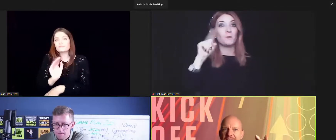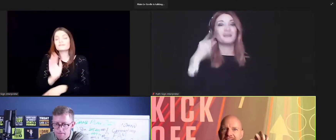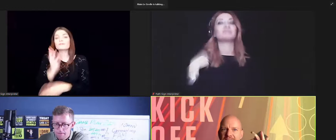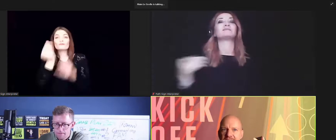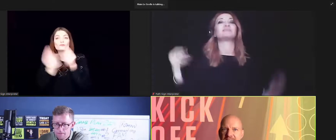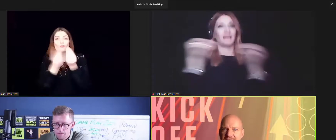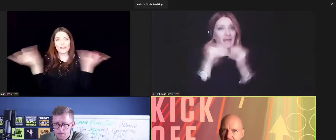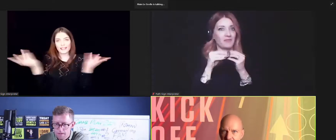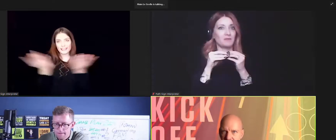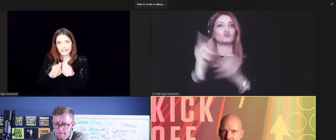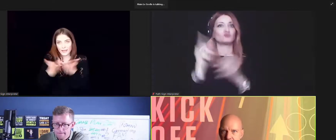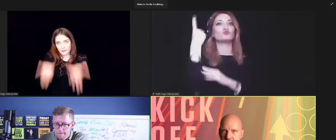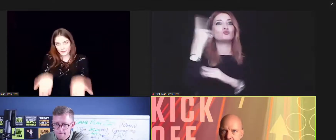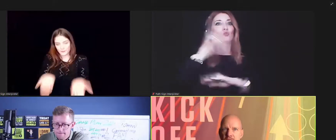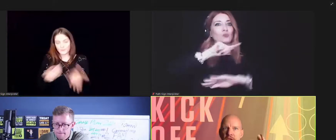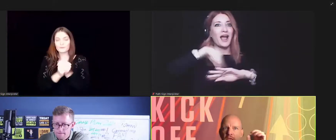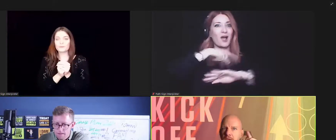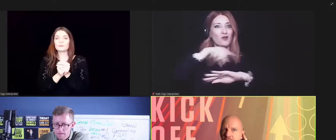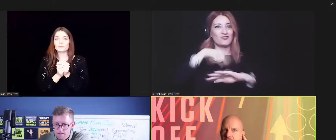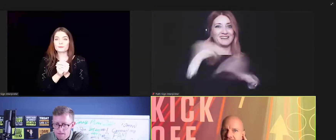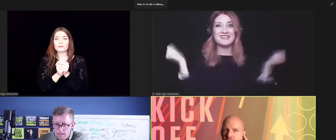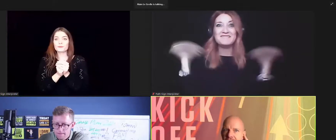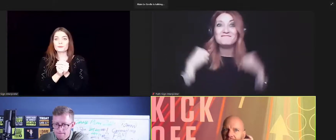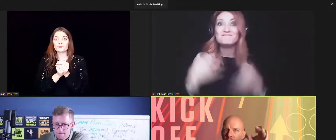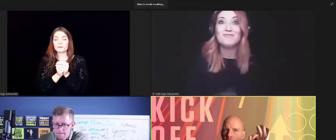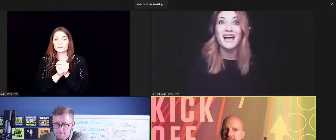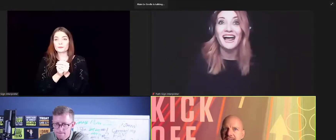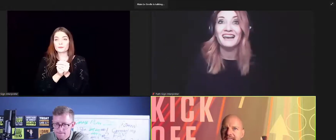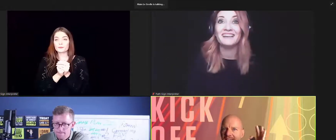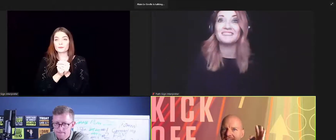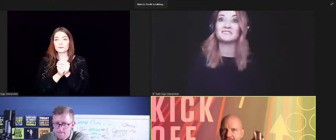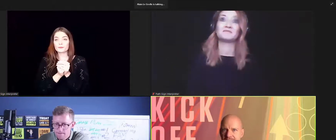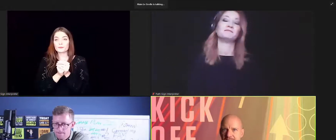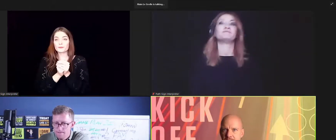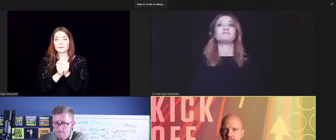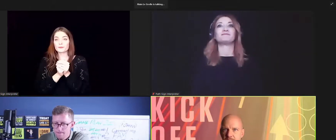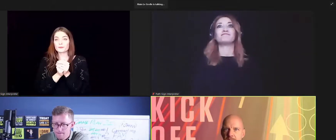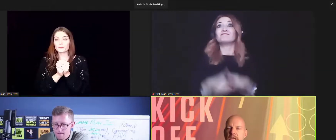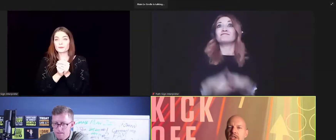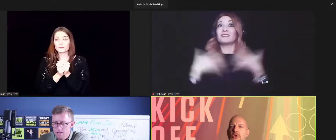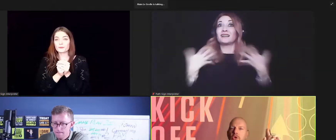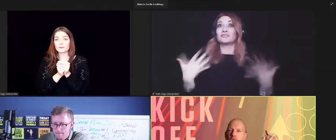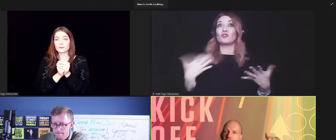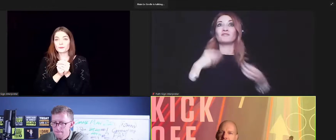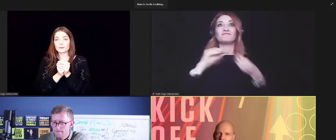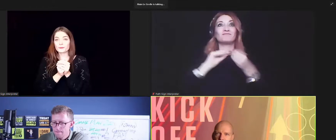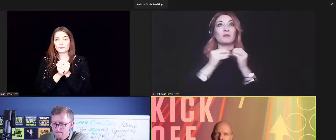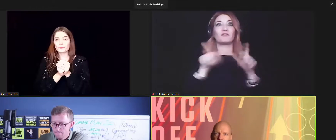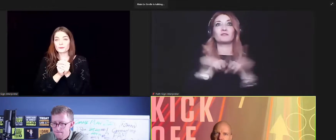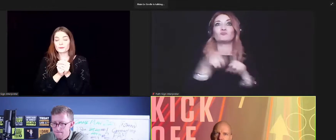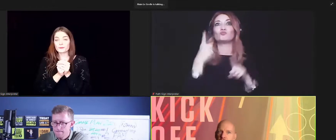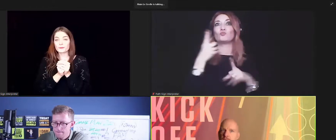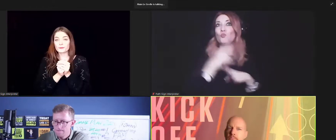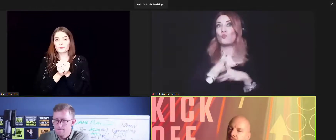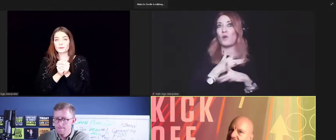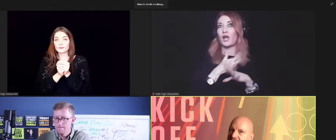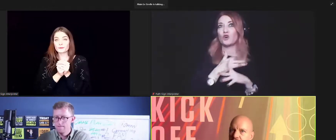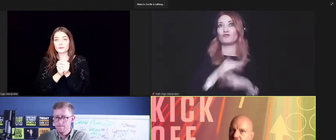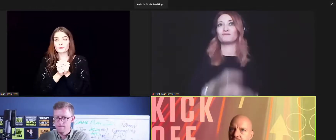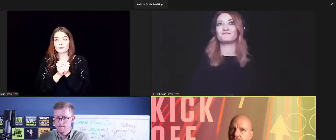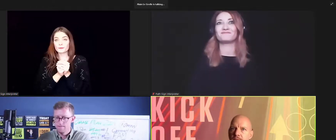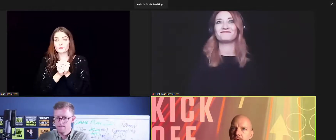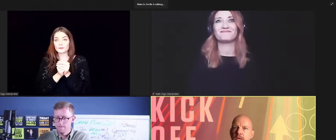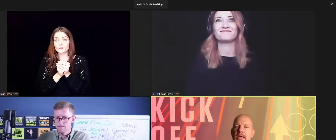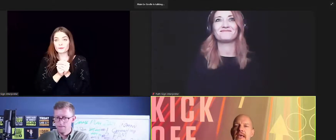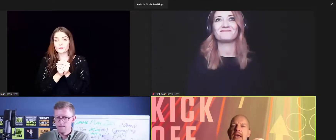writing is a statement. Listen to that. Writing is a statement. So go and like my picture, but this is